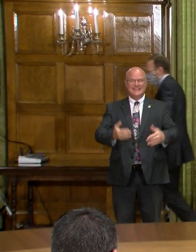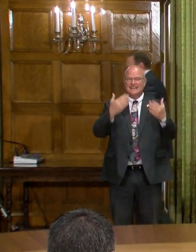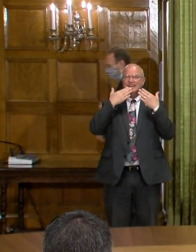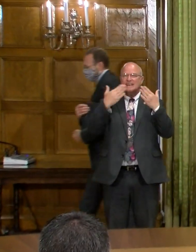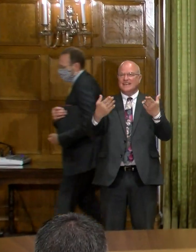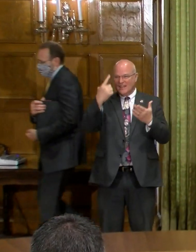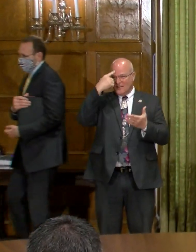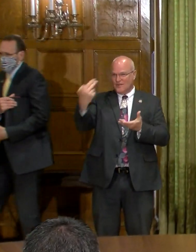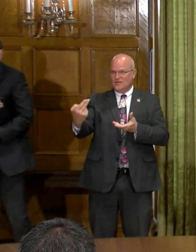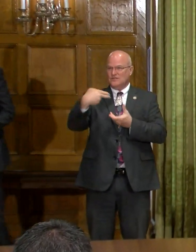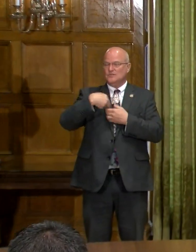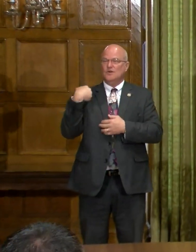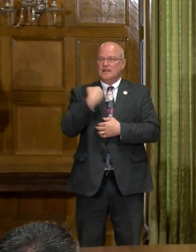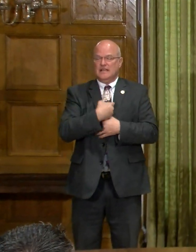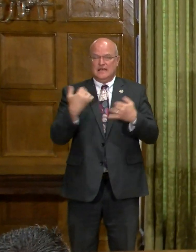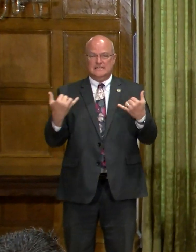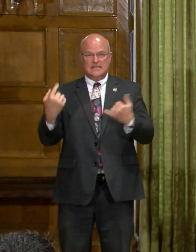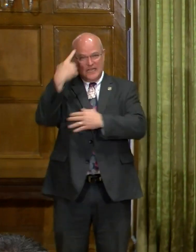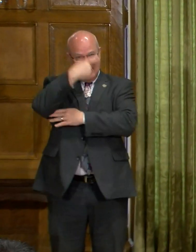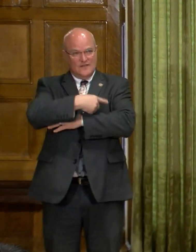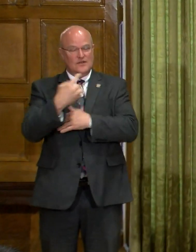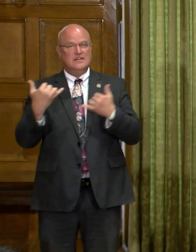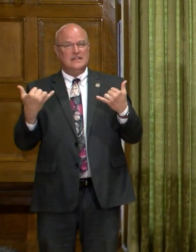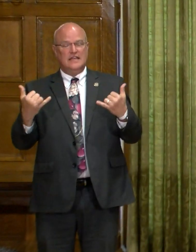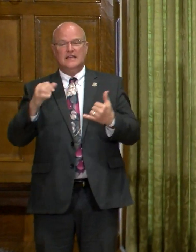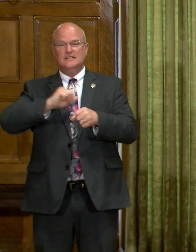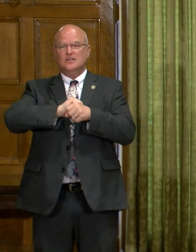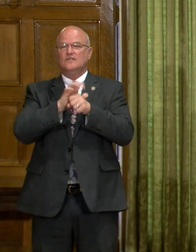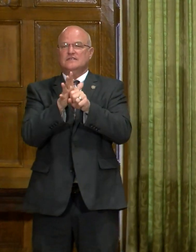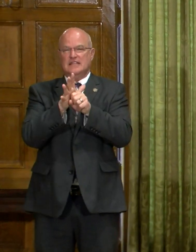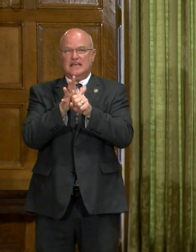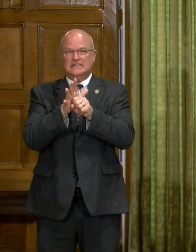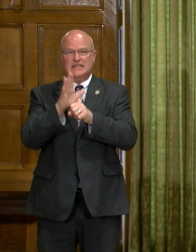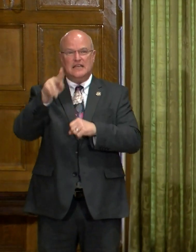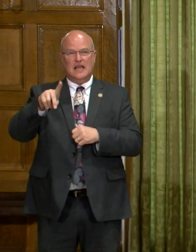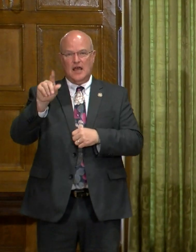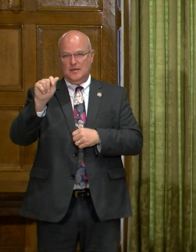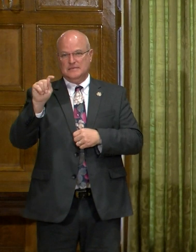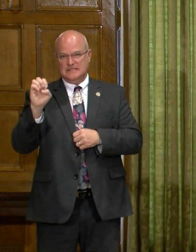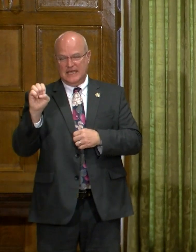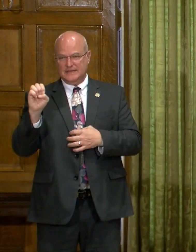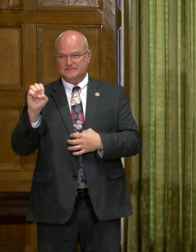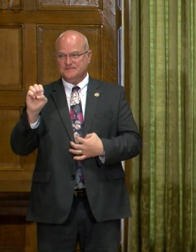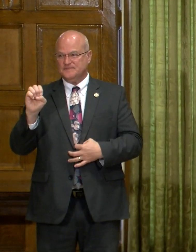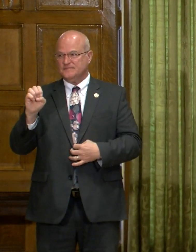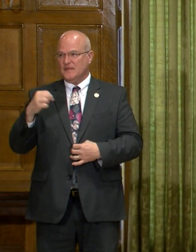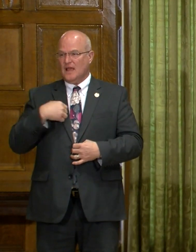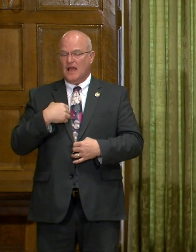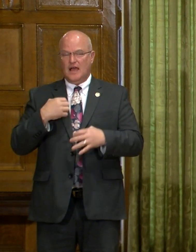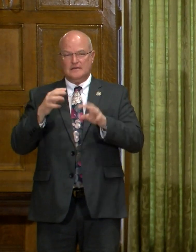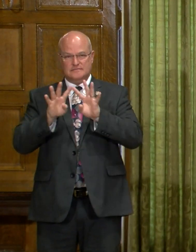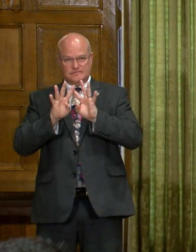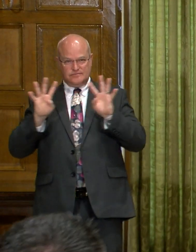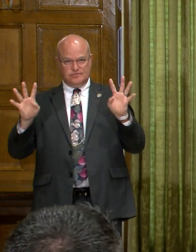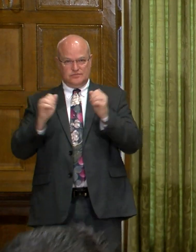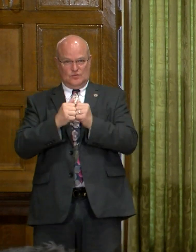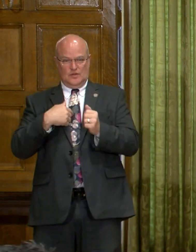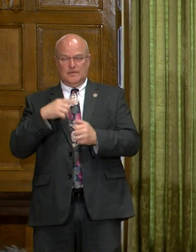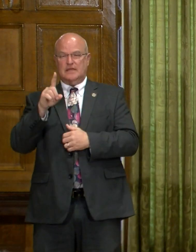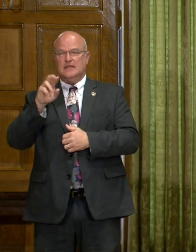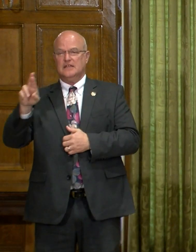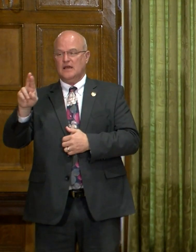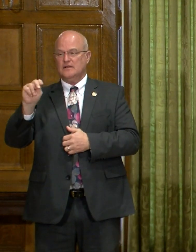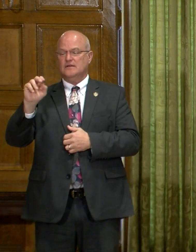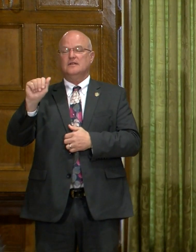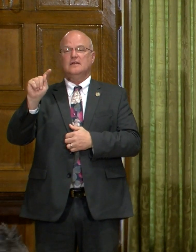Thank you for joining me for today's COVID-19 update. I'm joined, of course, by Dr. Nate